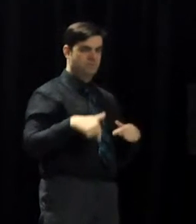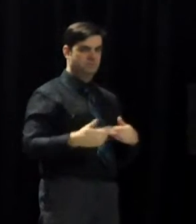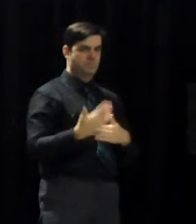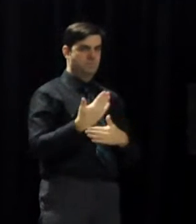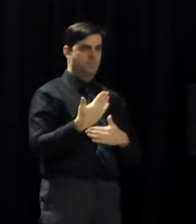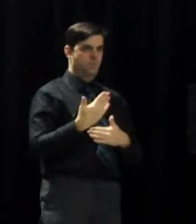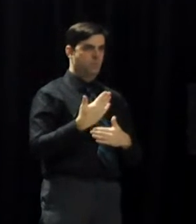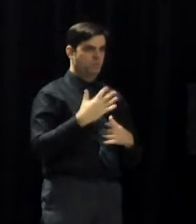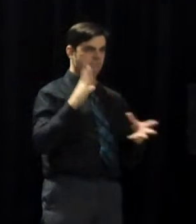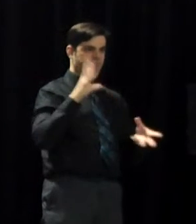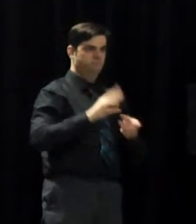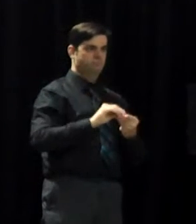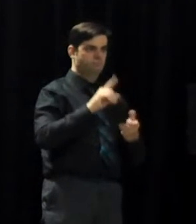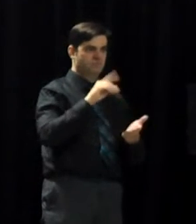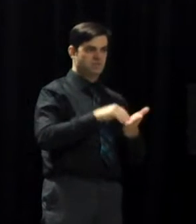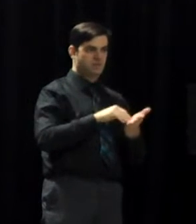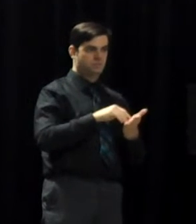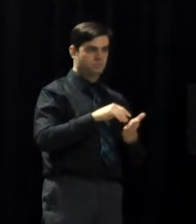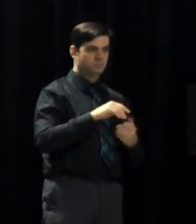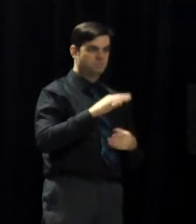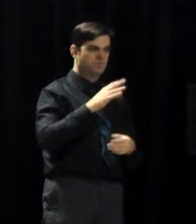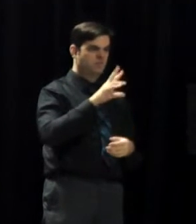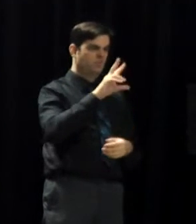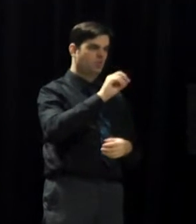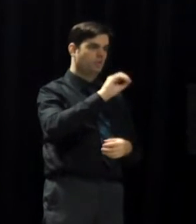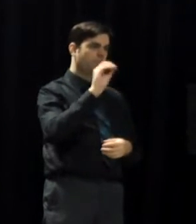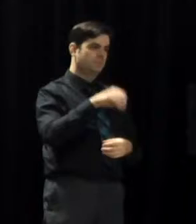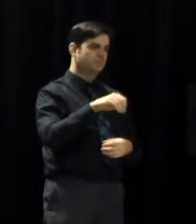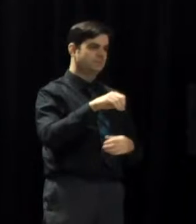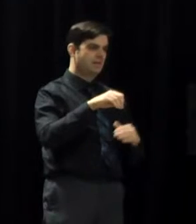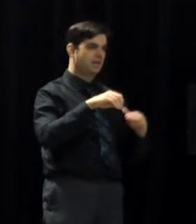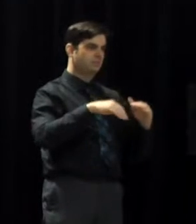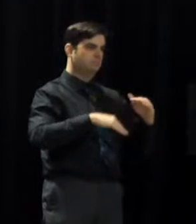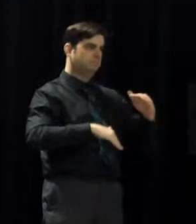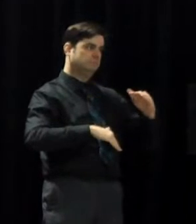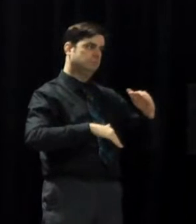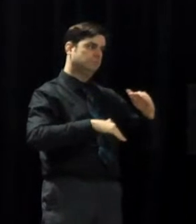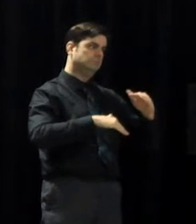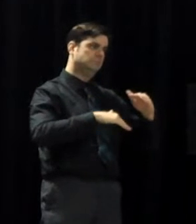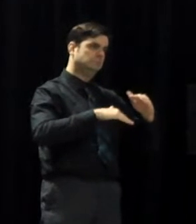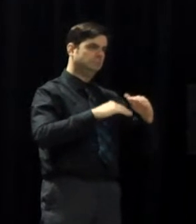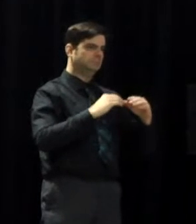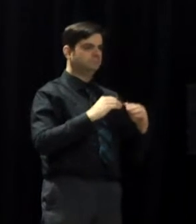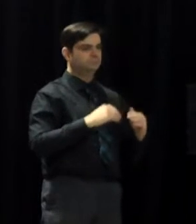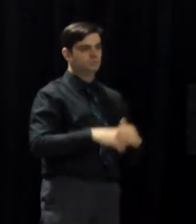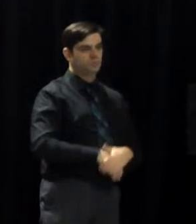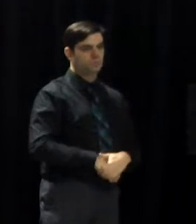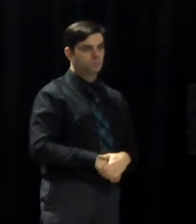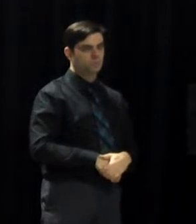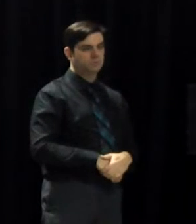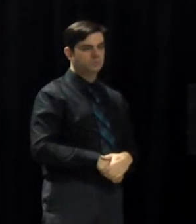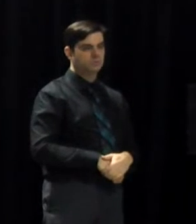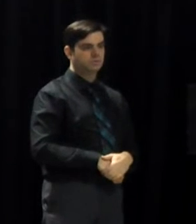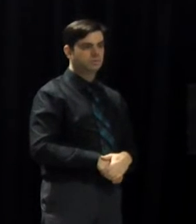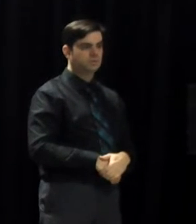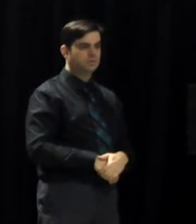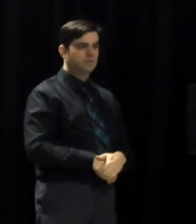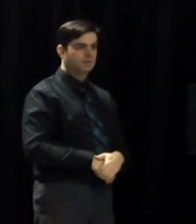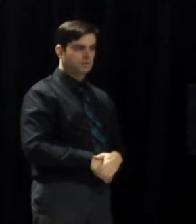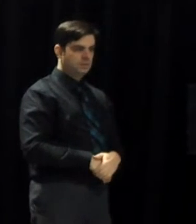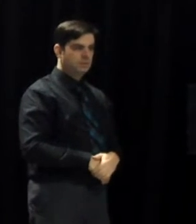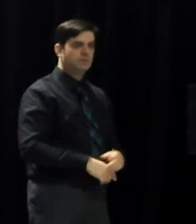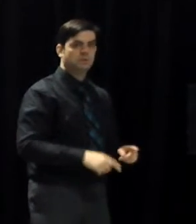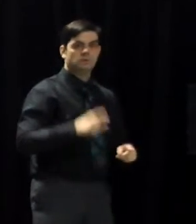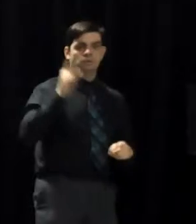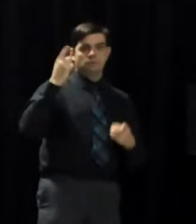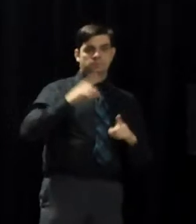range capacity for the last 3 days. That hasn't really changed. What's going to happen is that this governor has an order. They're going to beef